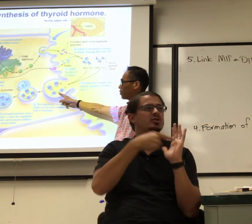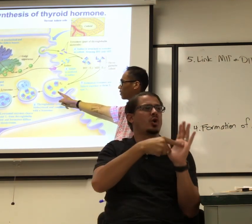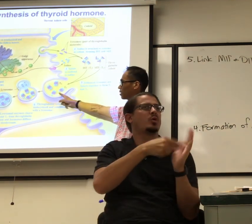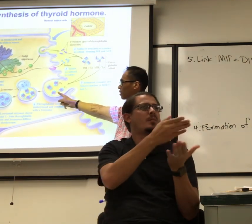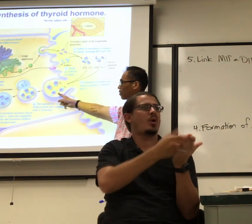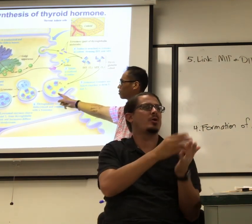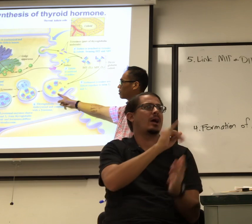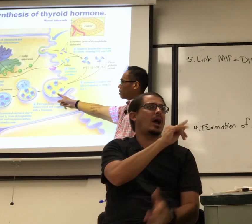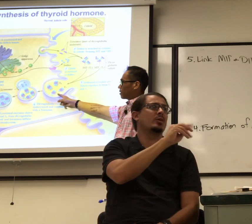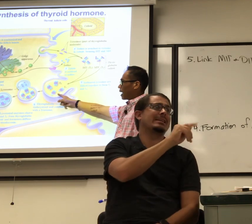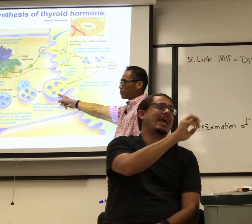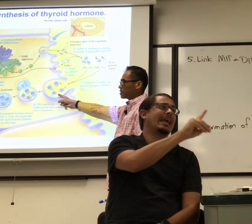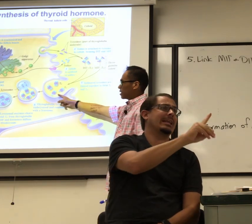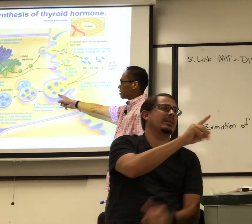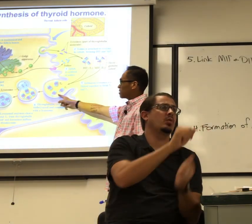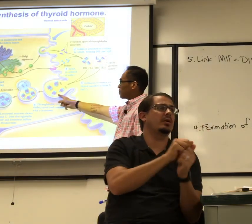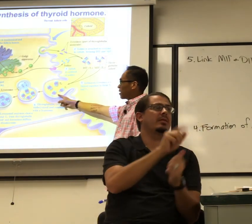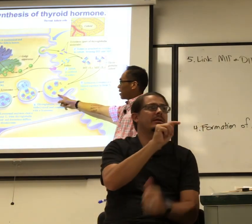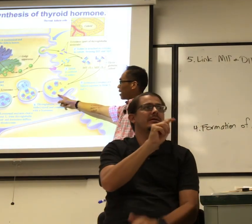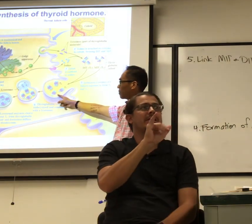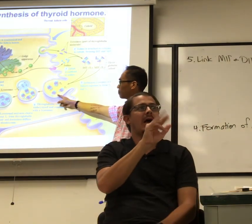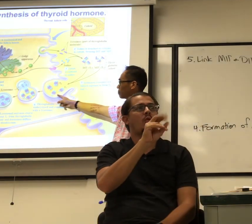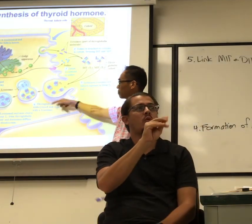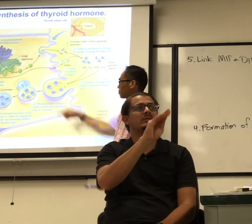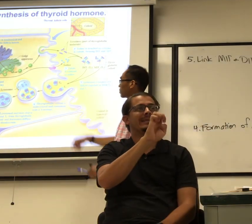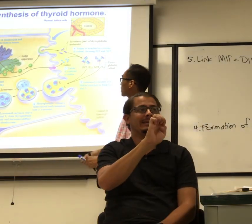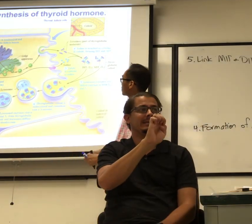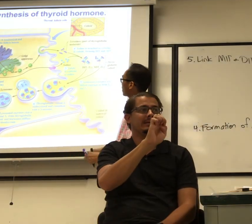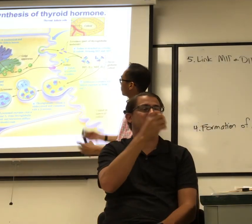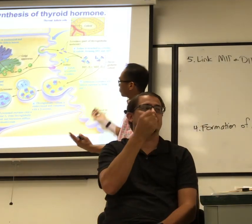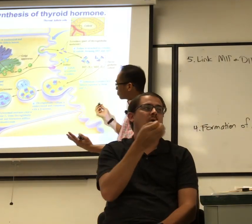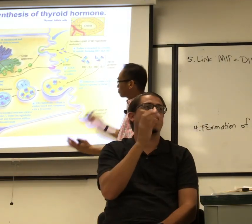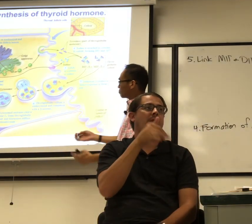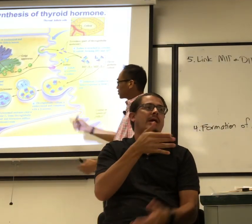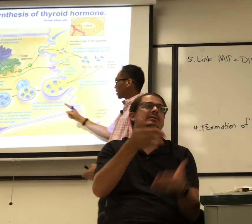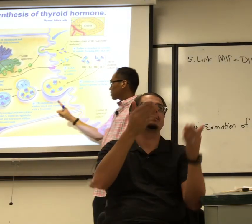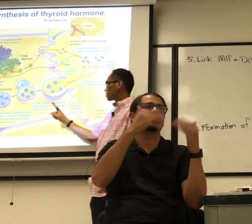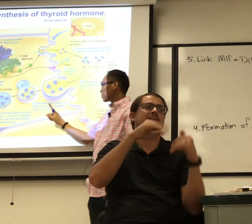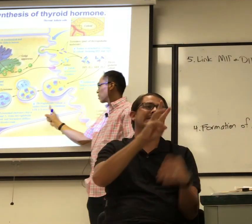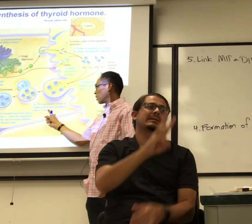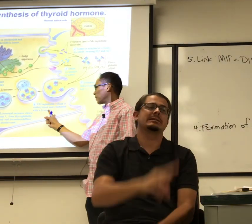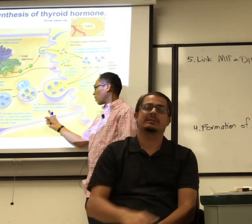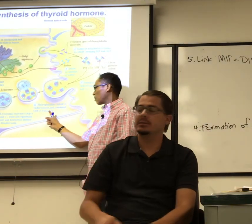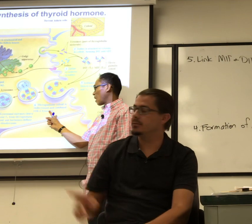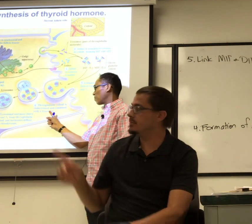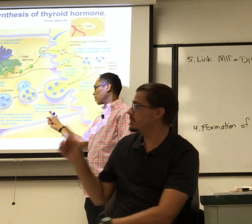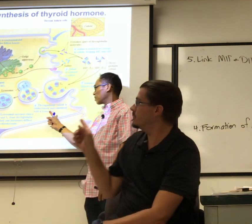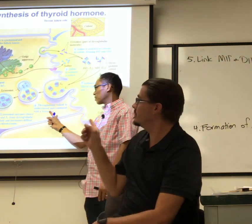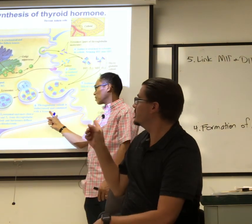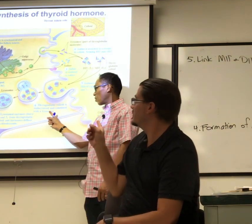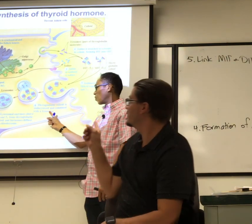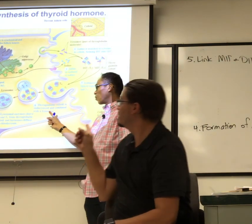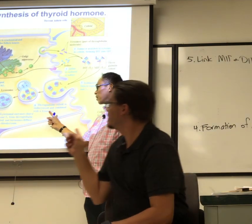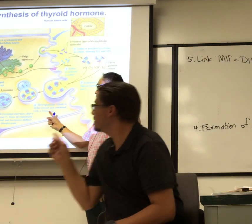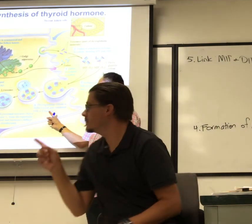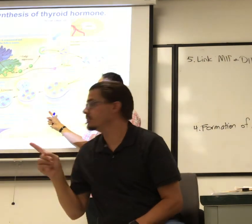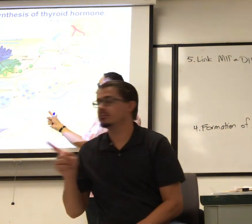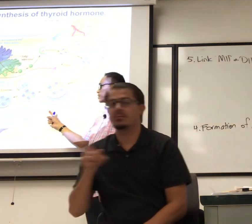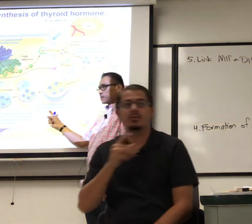thing, just engulf the whole thing. They're just showing you the part that's been iodinated with the, the